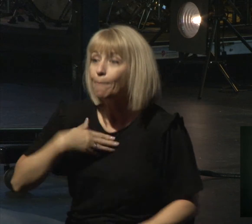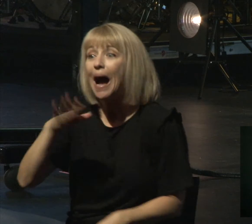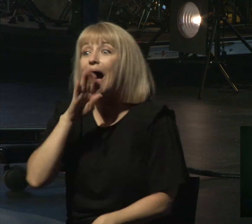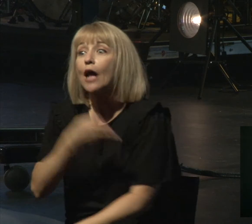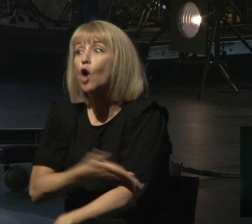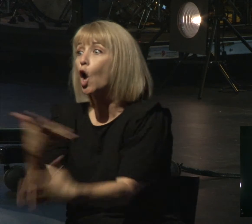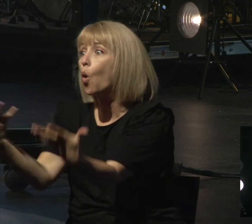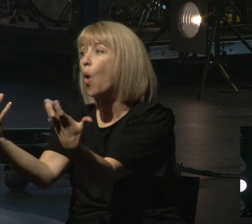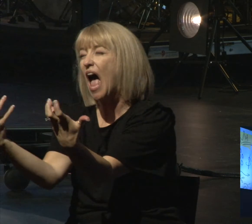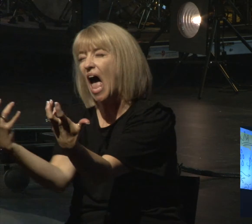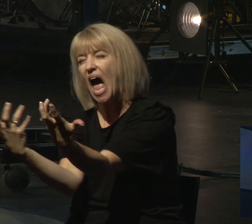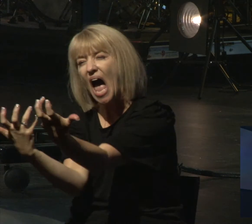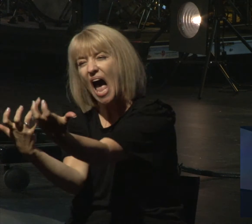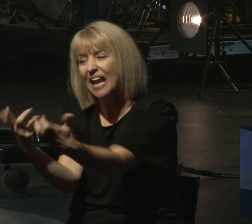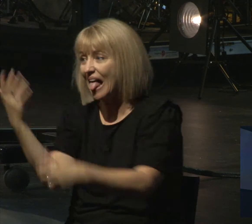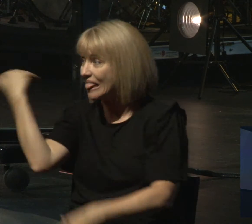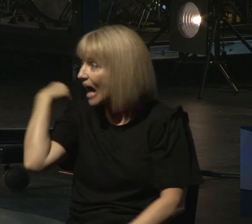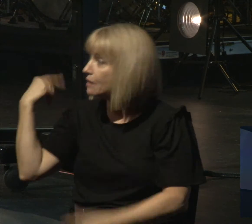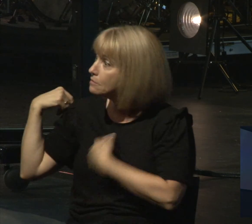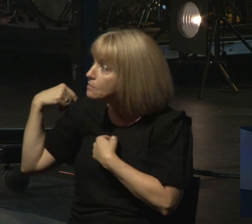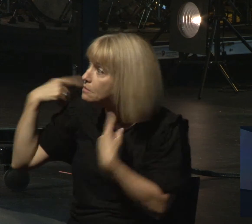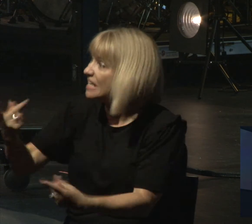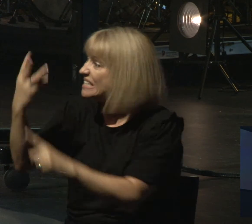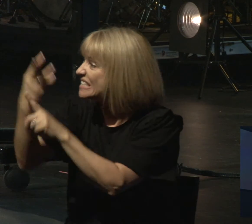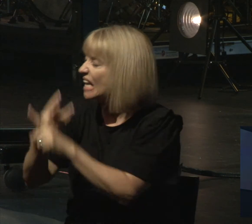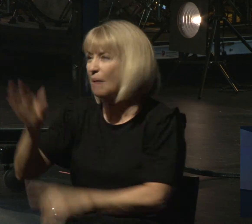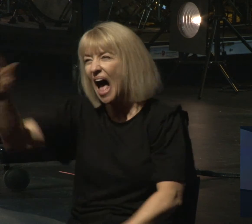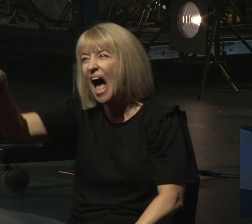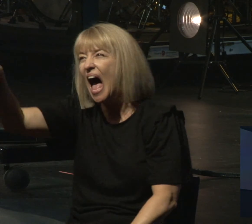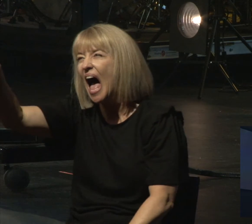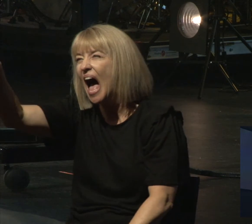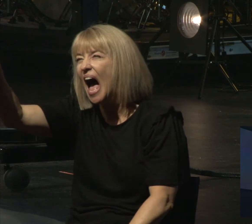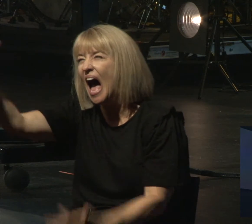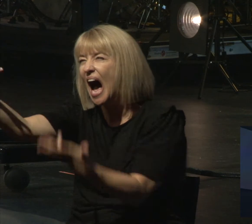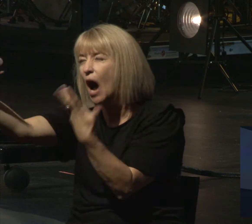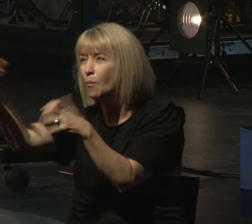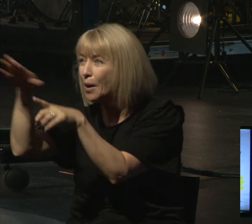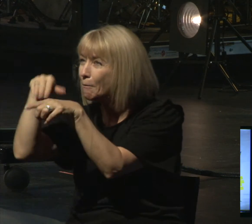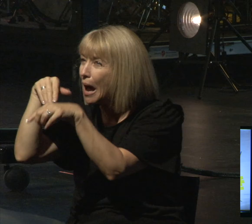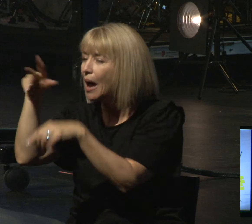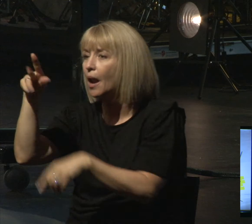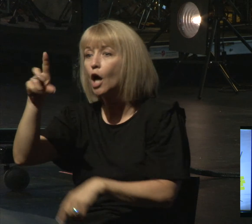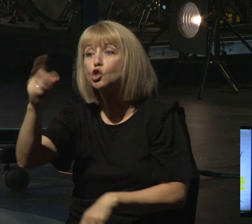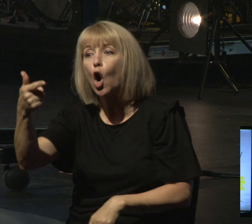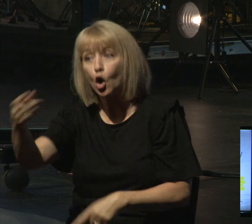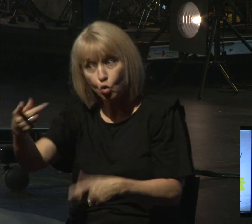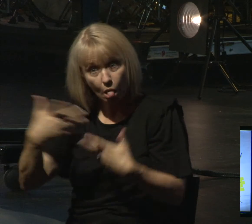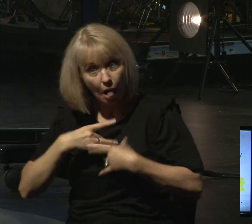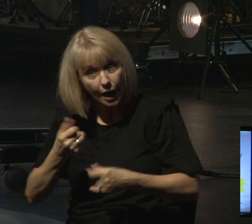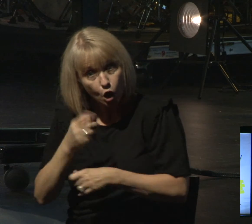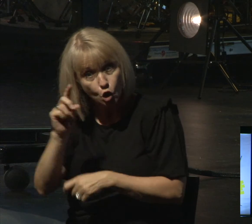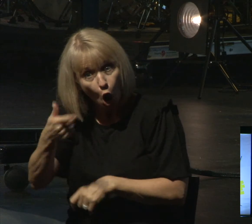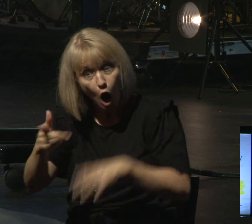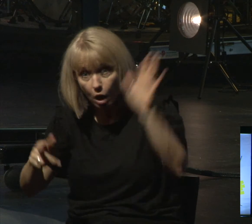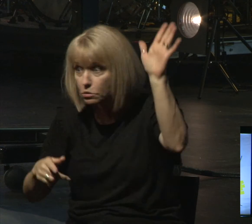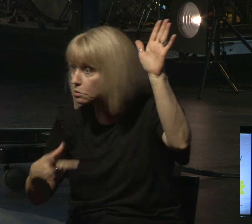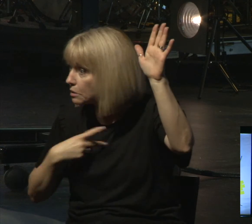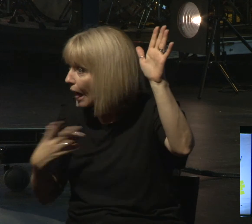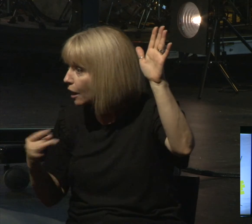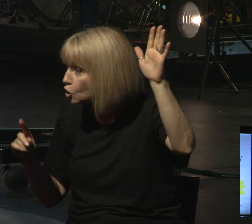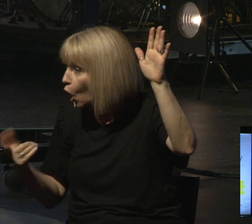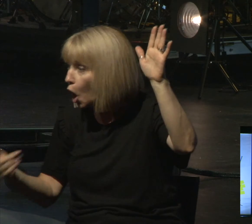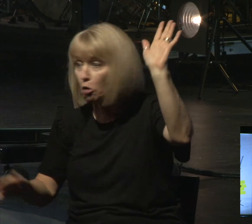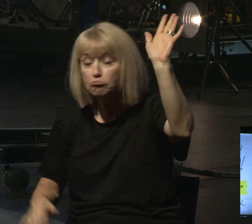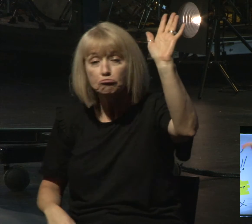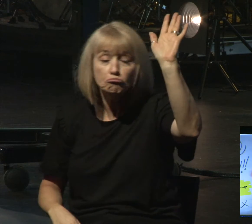last 6 months to convince us to get a dog for our home. Any dog people in the room? Yeah?